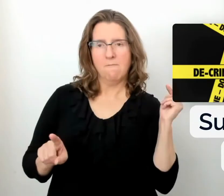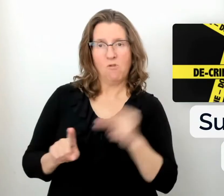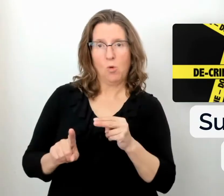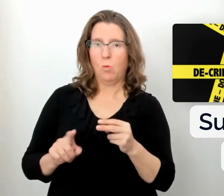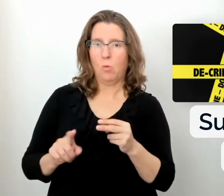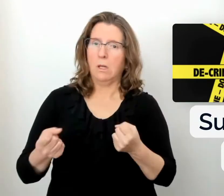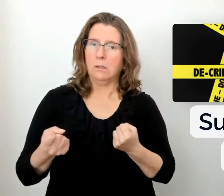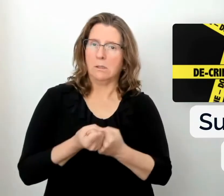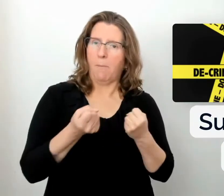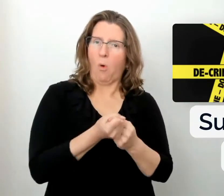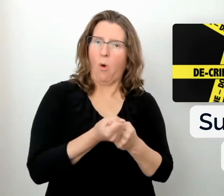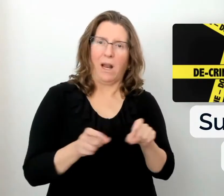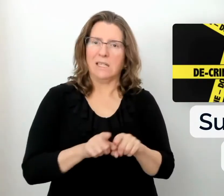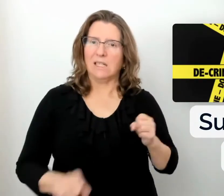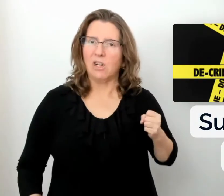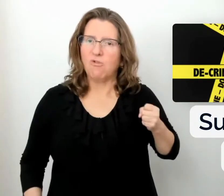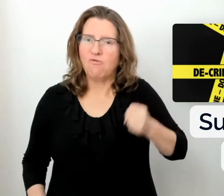There is the narrative that supports are a crutch.